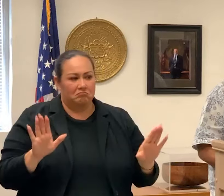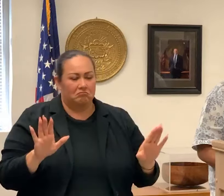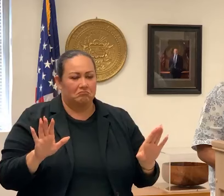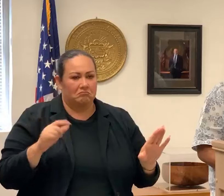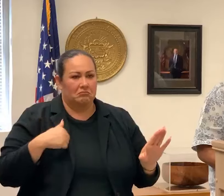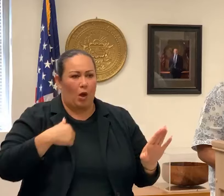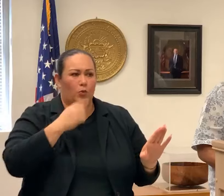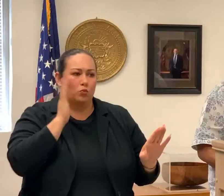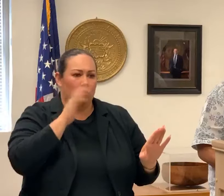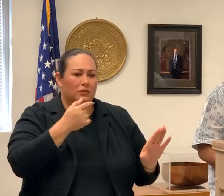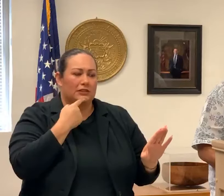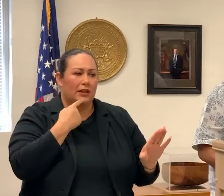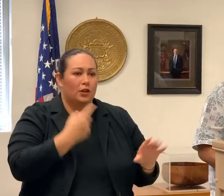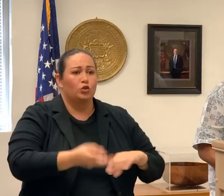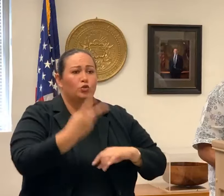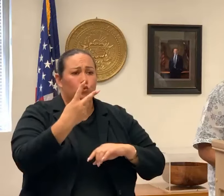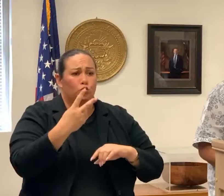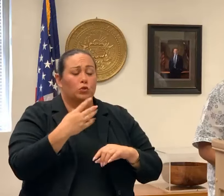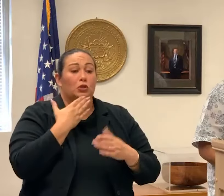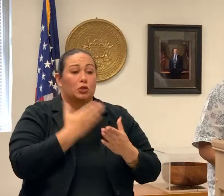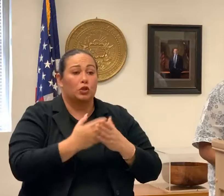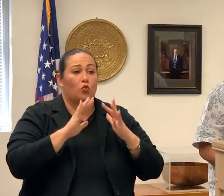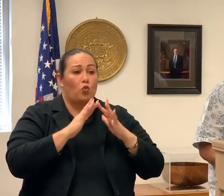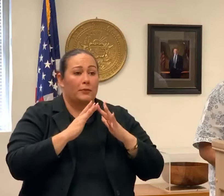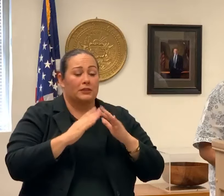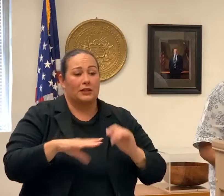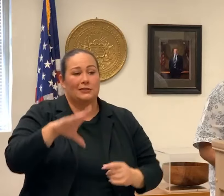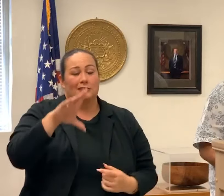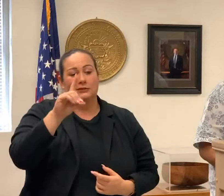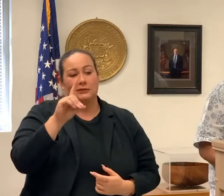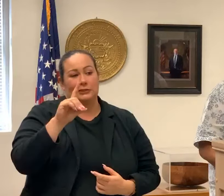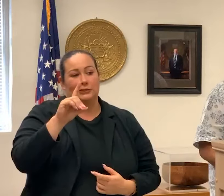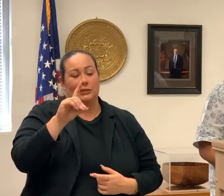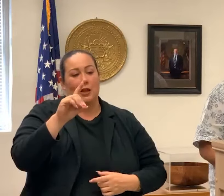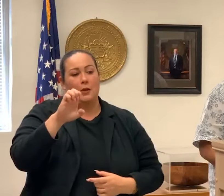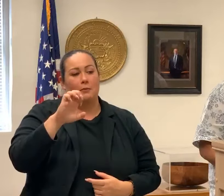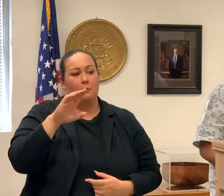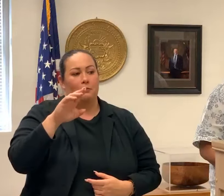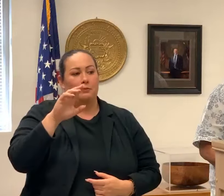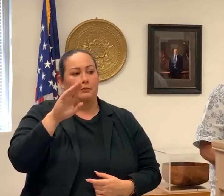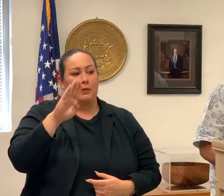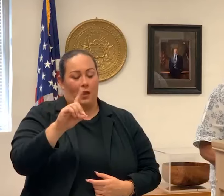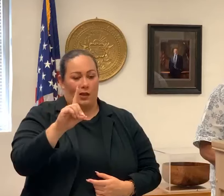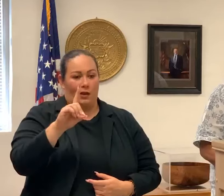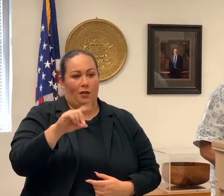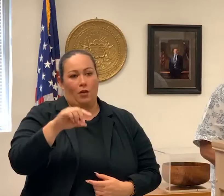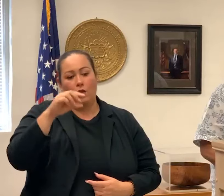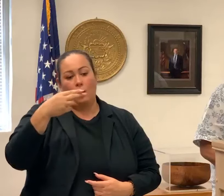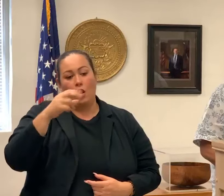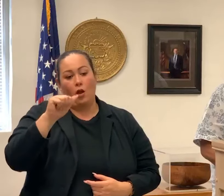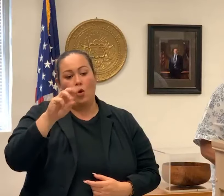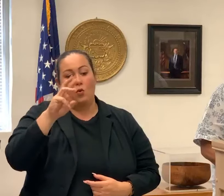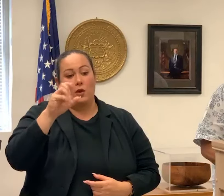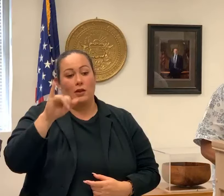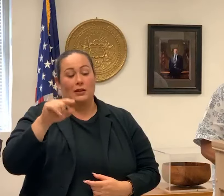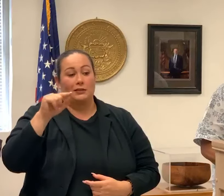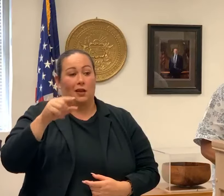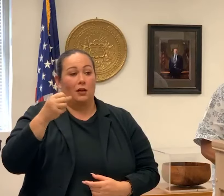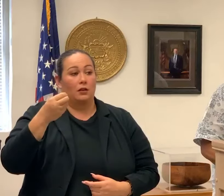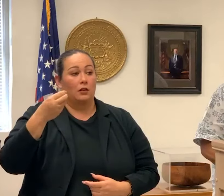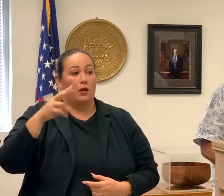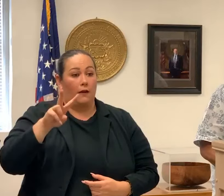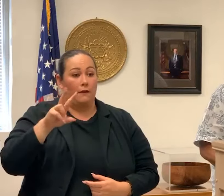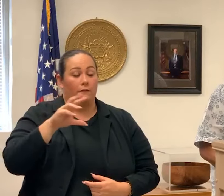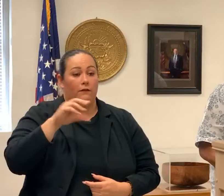is that there are two very, very good websites. It's the thebedhawaii.gov and the maurirecovers.org. .org, right,